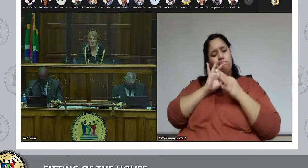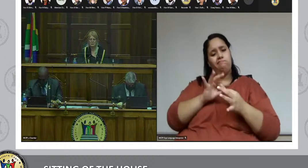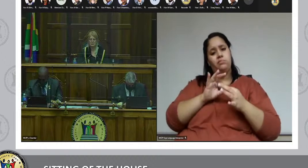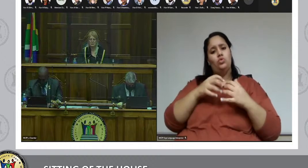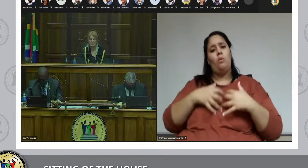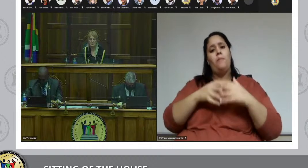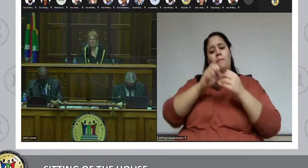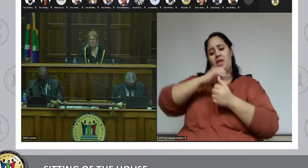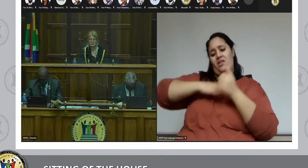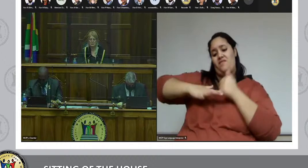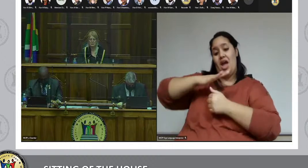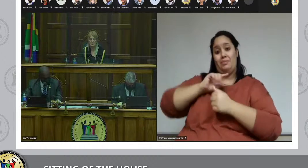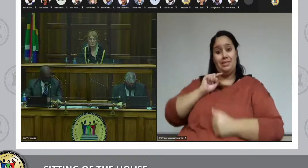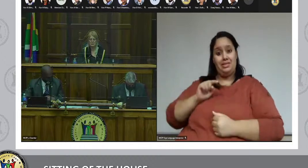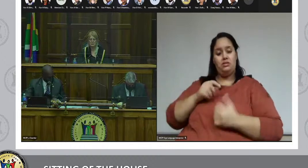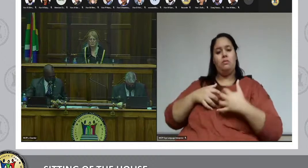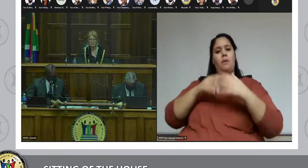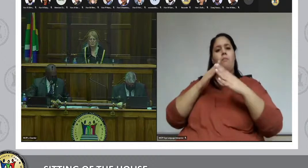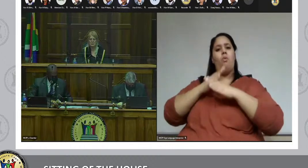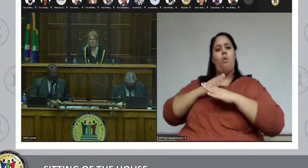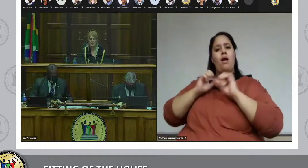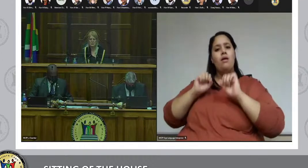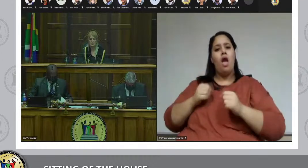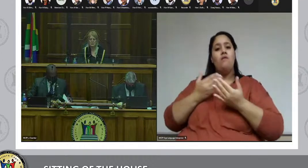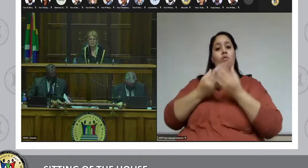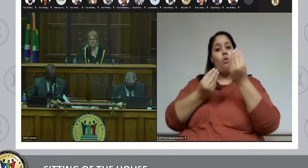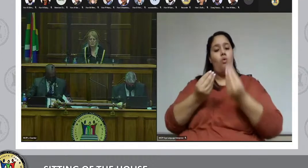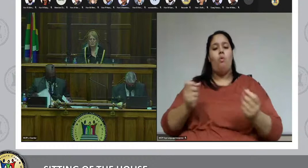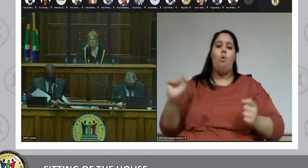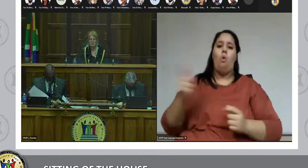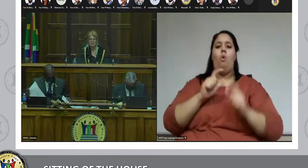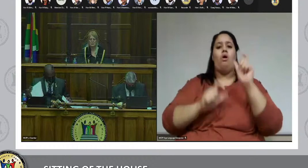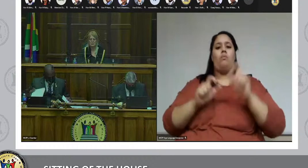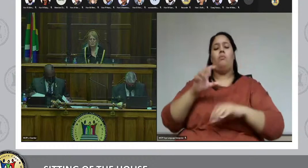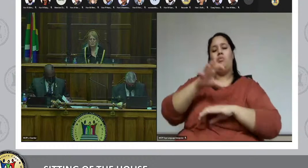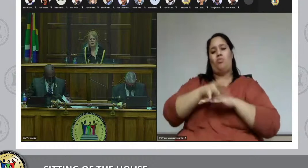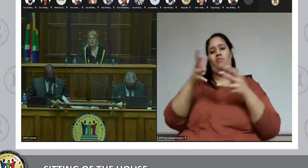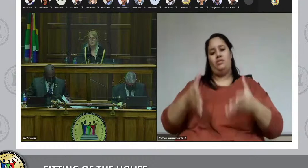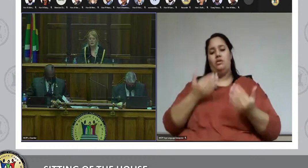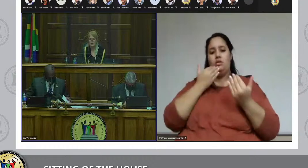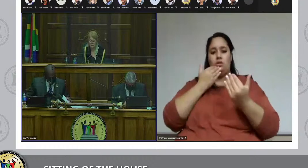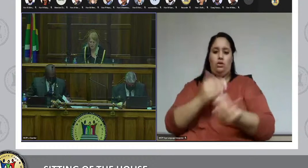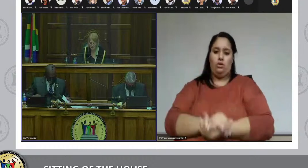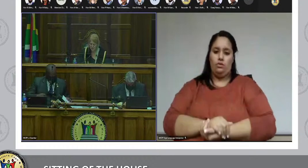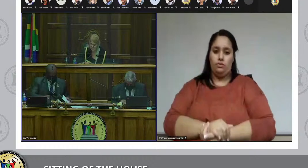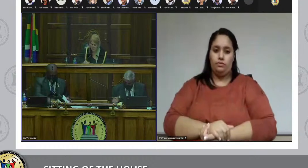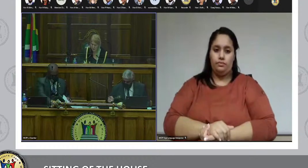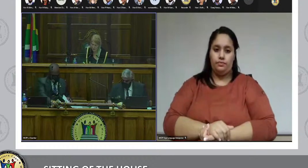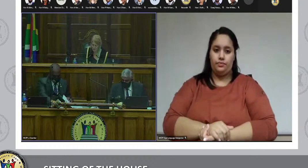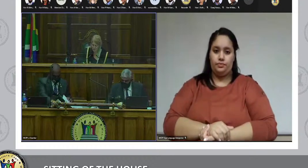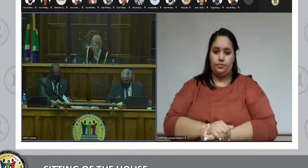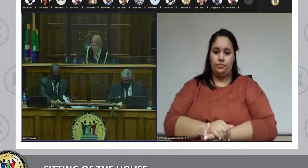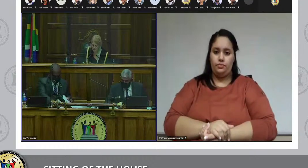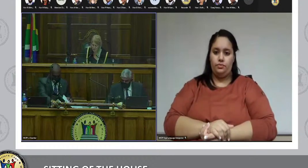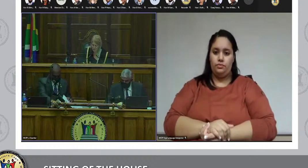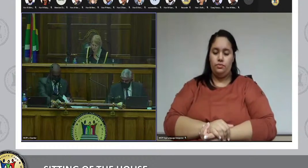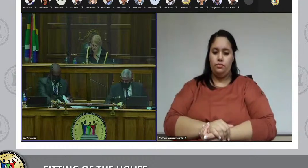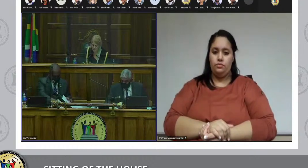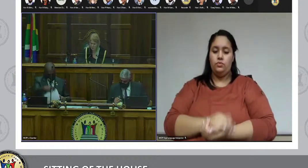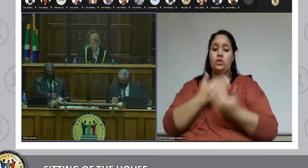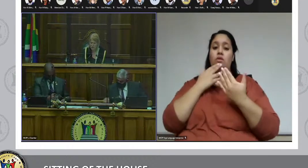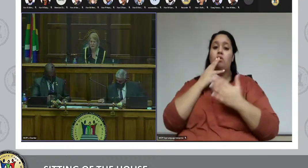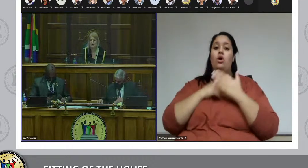an environment that creates jobs for the people in our province. I thank you. Thank you, Honourable